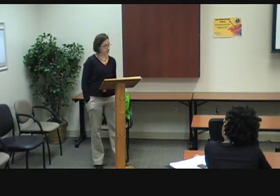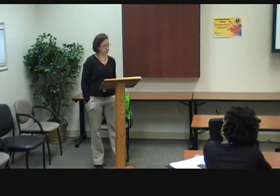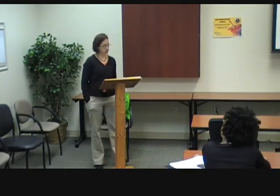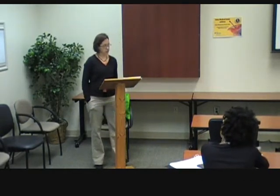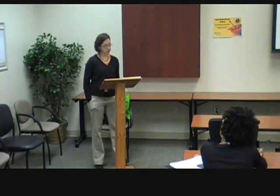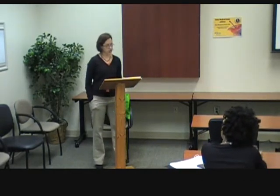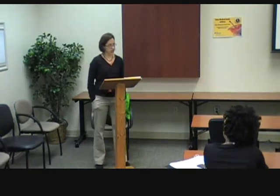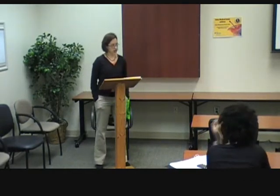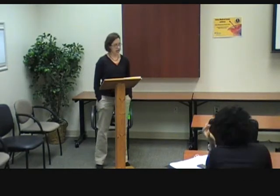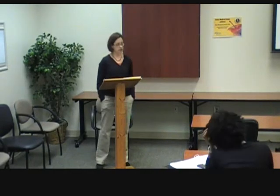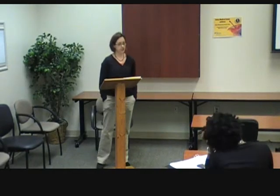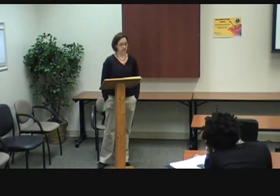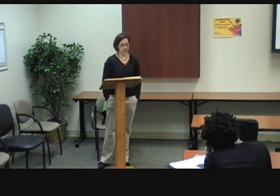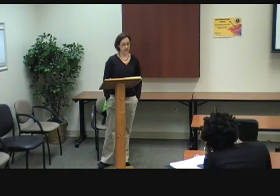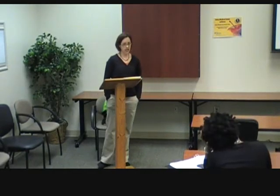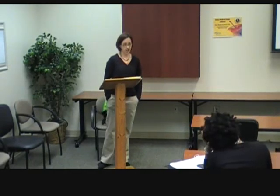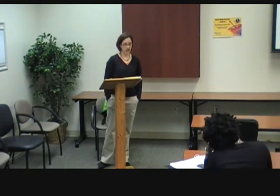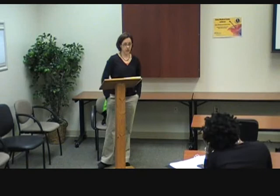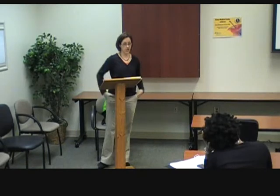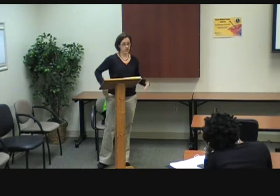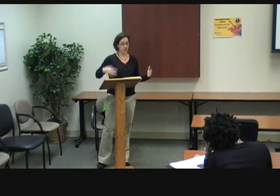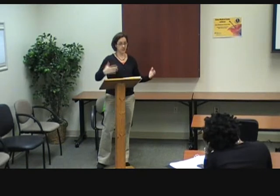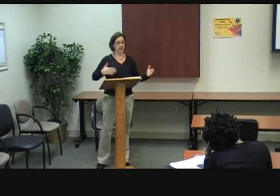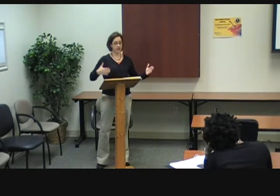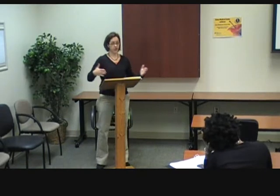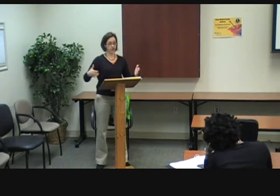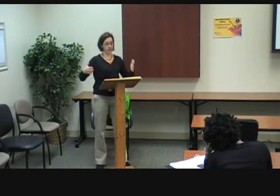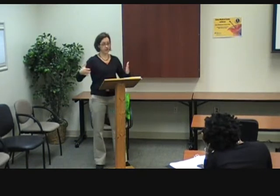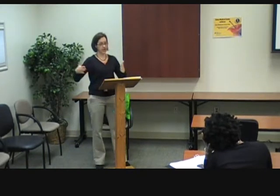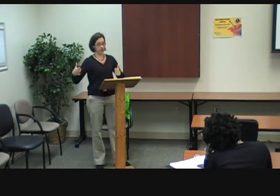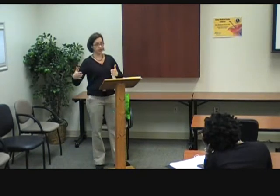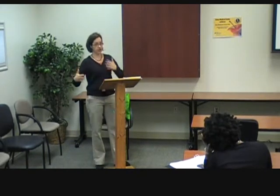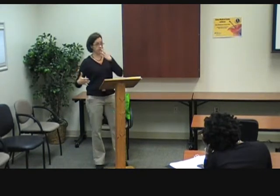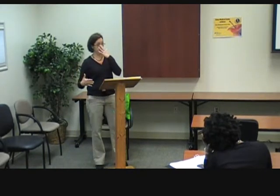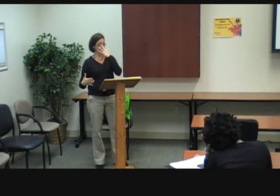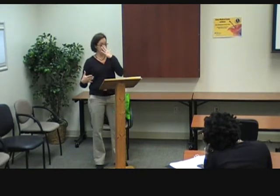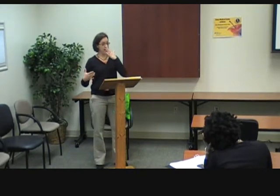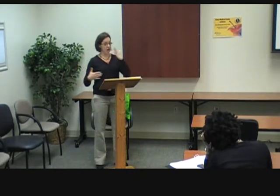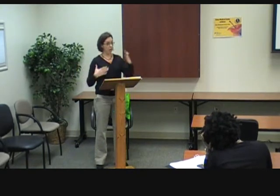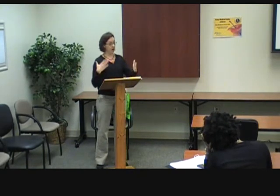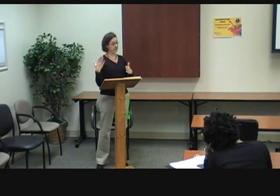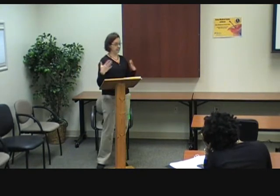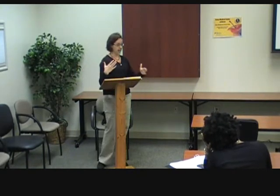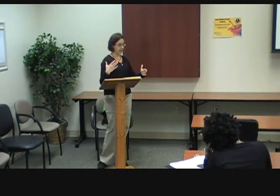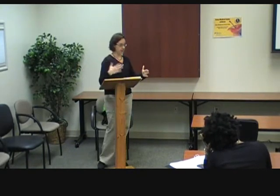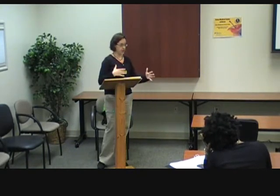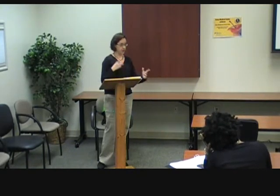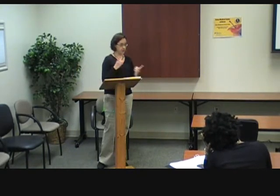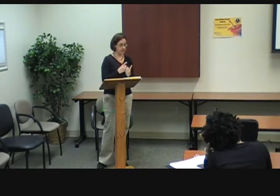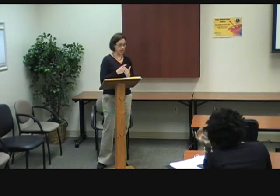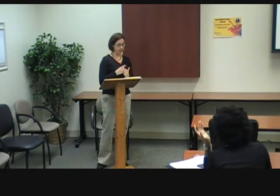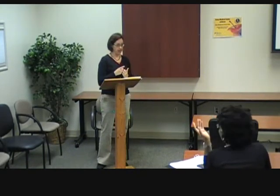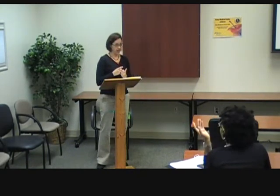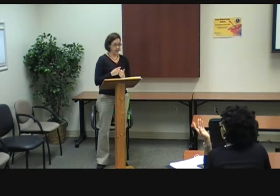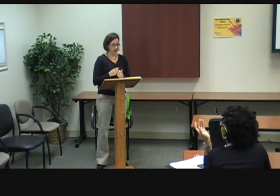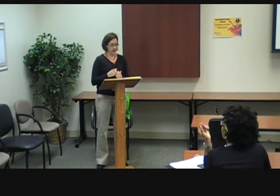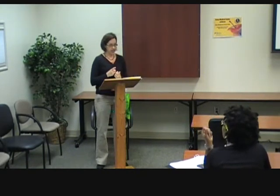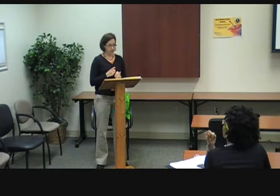things that we're learning right now are just like any other language. They're very technical things that we're learning, but in all practicality, when you're meeting a deaf